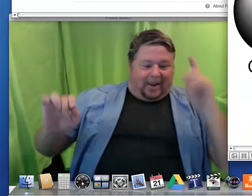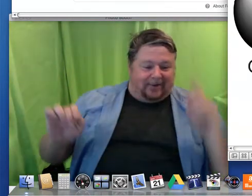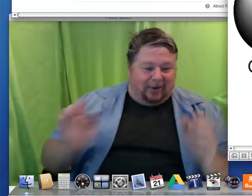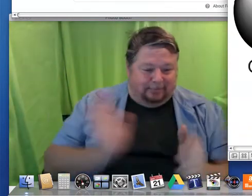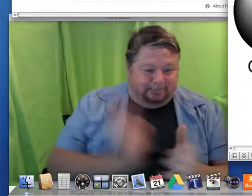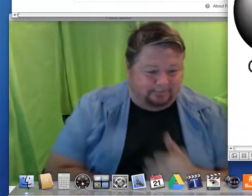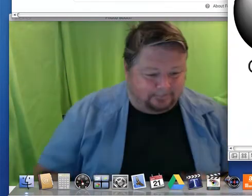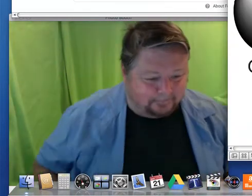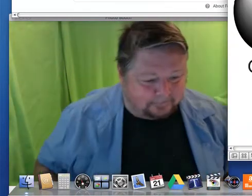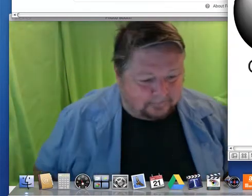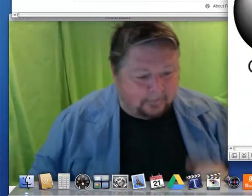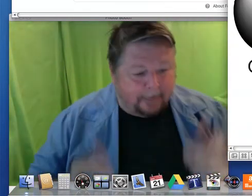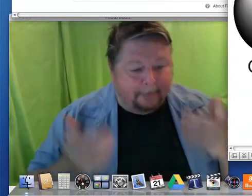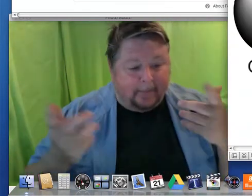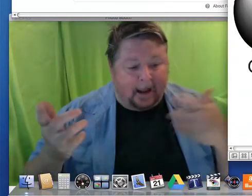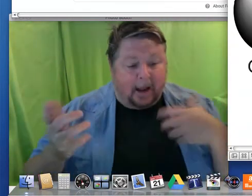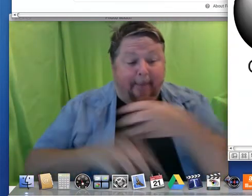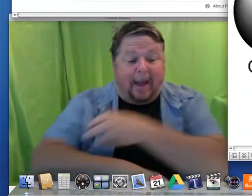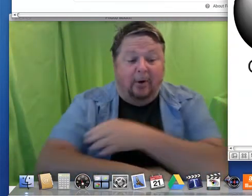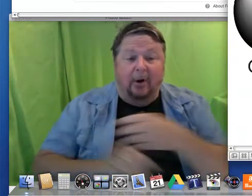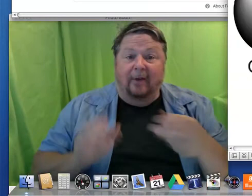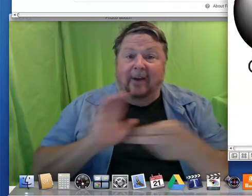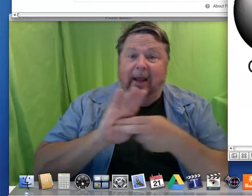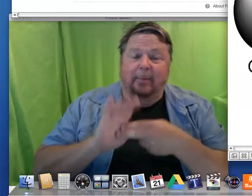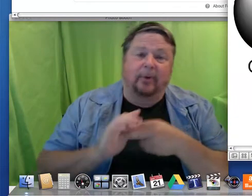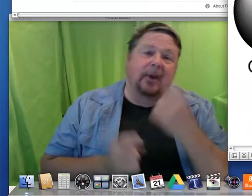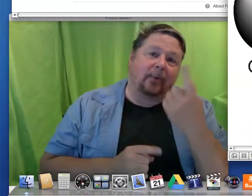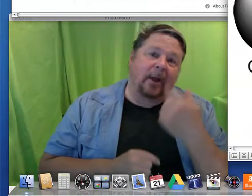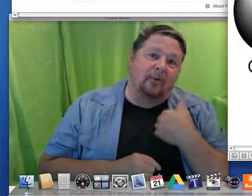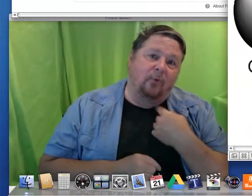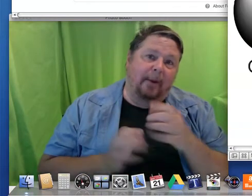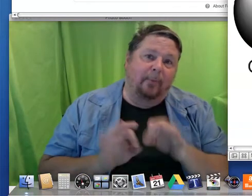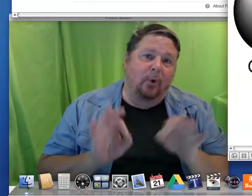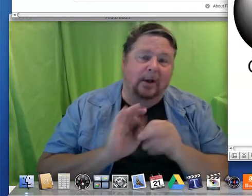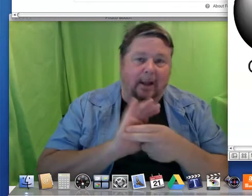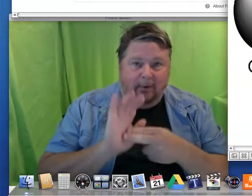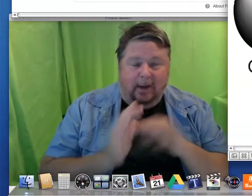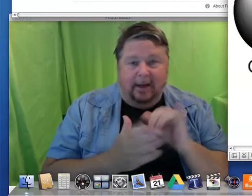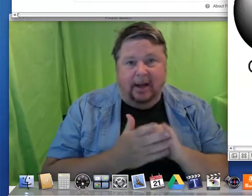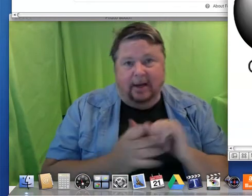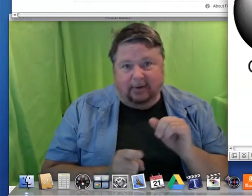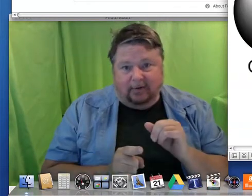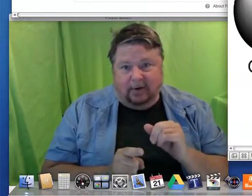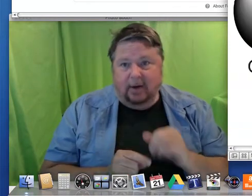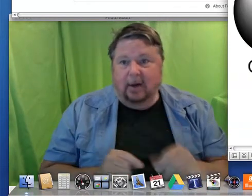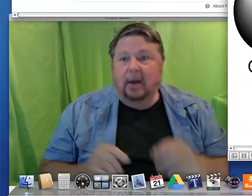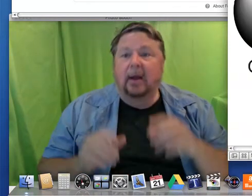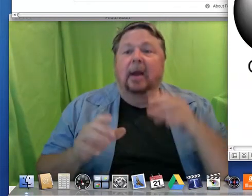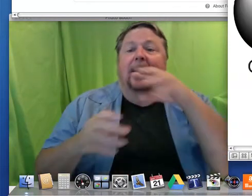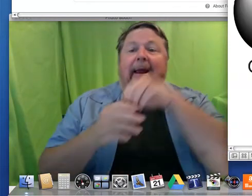Okay, so the power of labels, and we have one important label, and that is